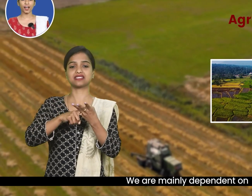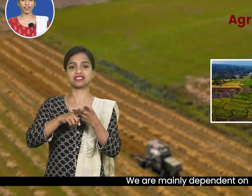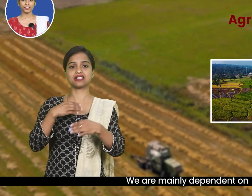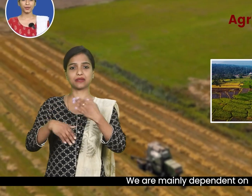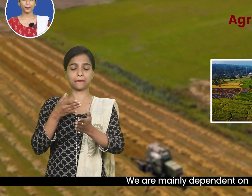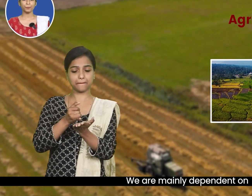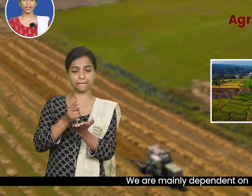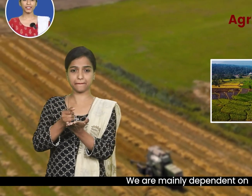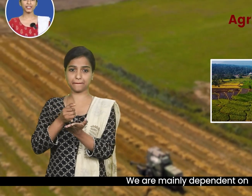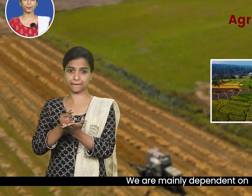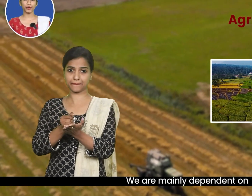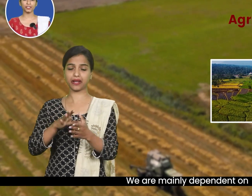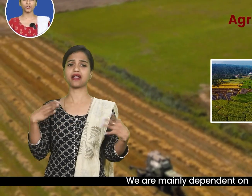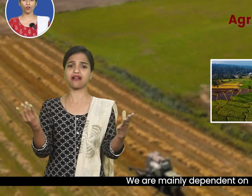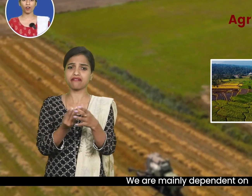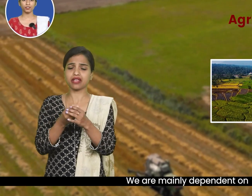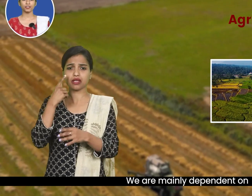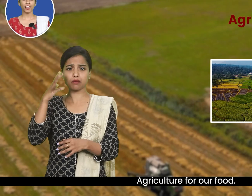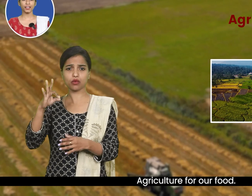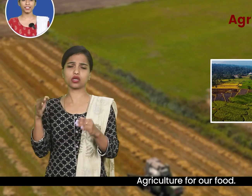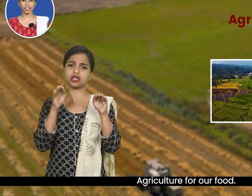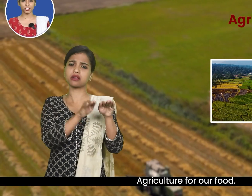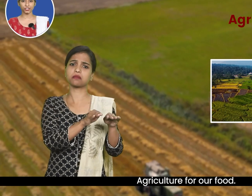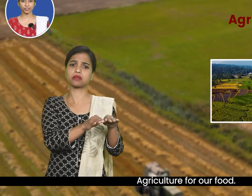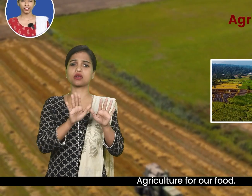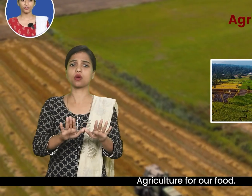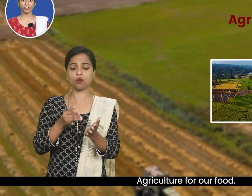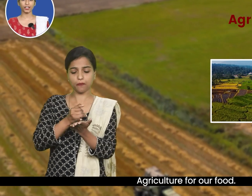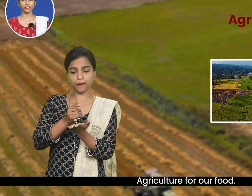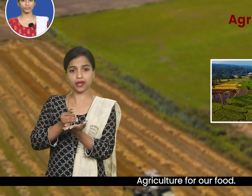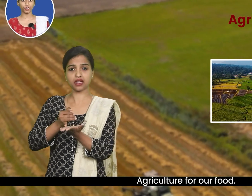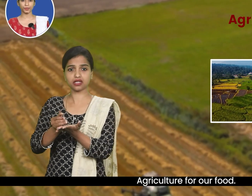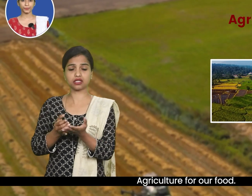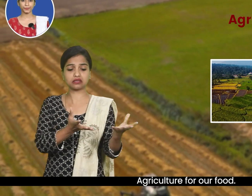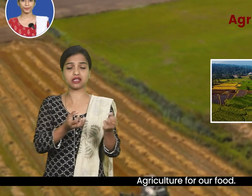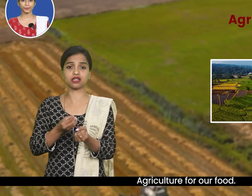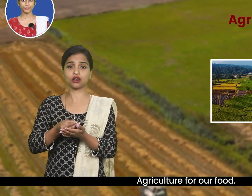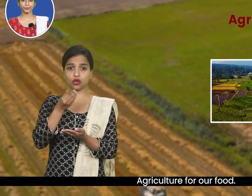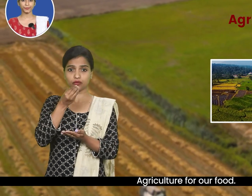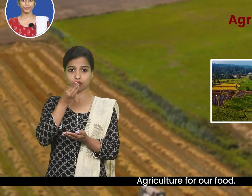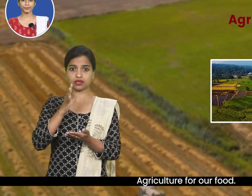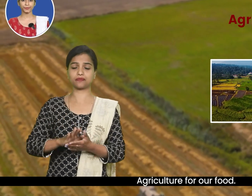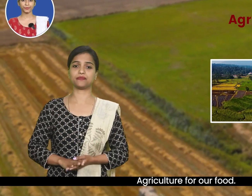We are mainly dependent on agriculture for our food.